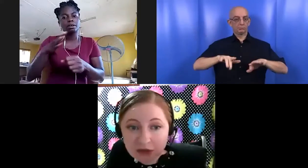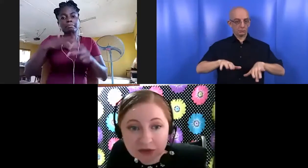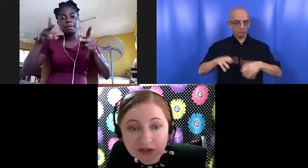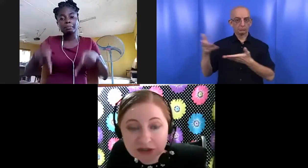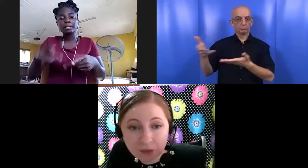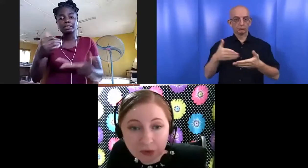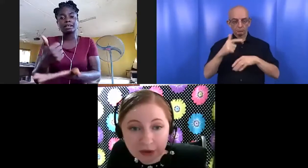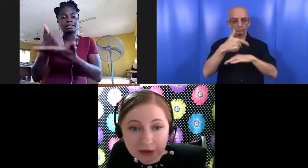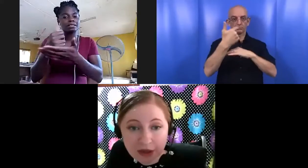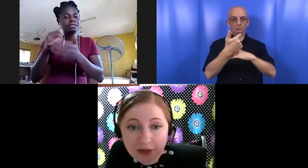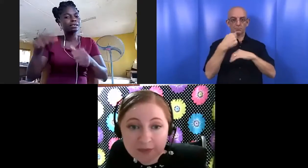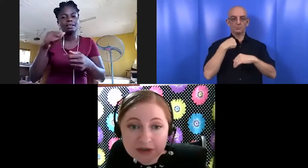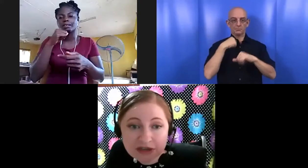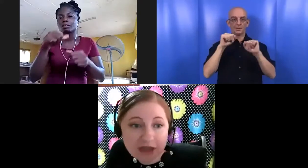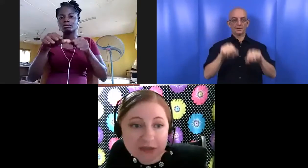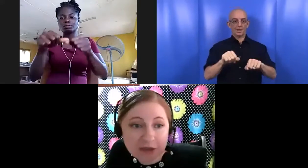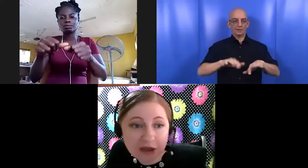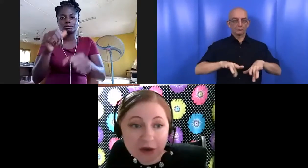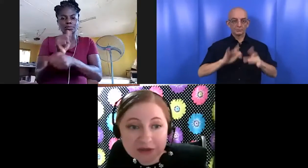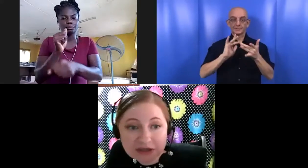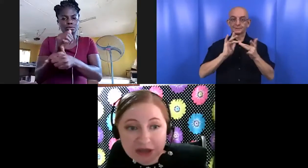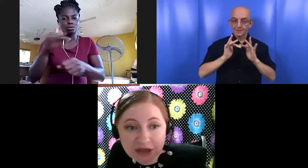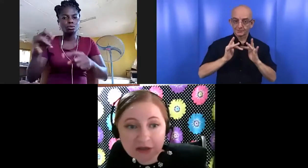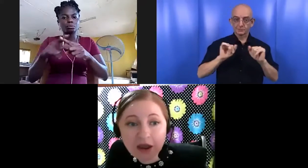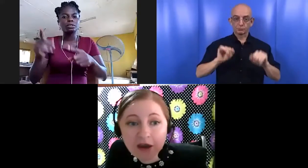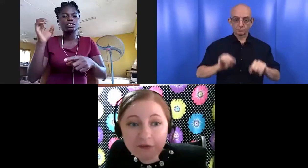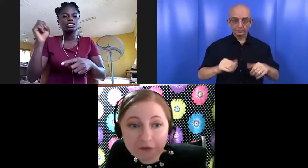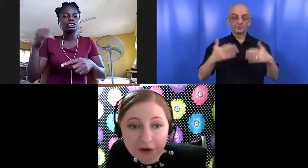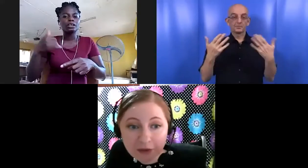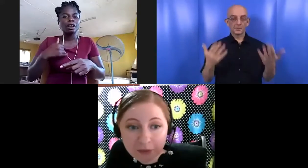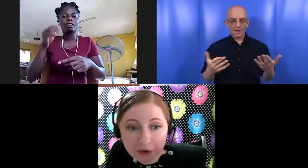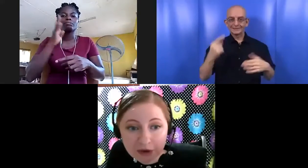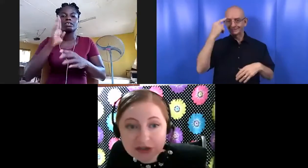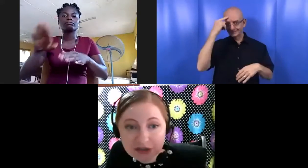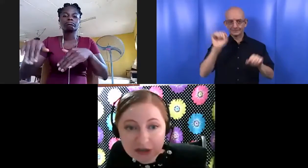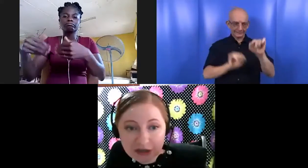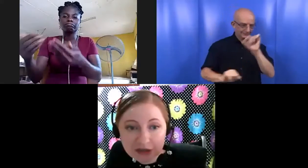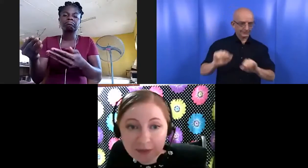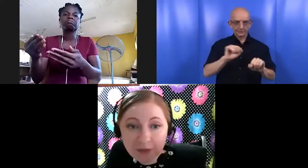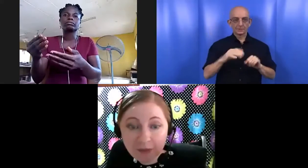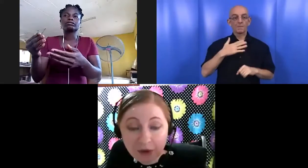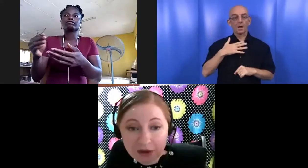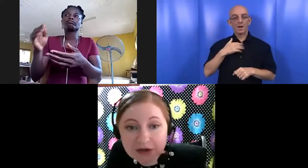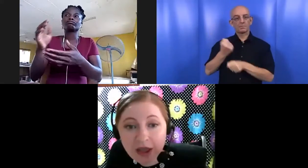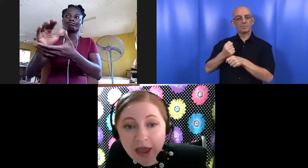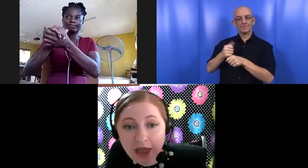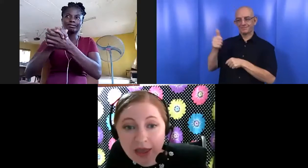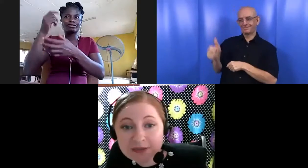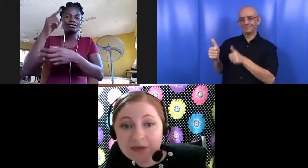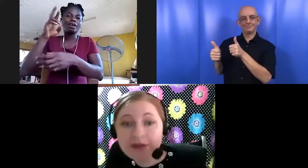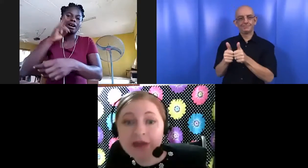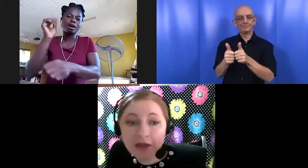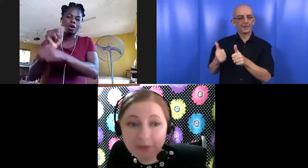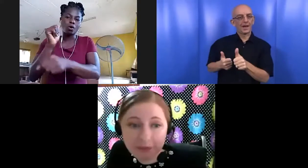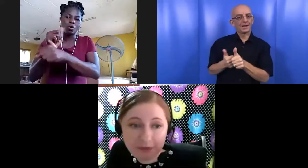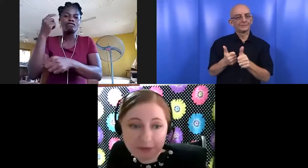not continue working, but she has been compensated for her work she did, and my mother has